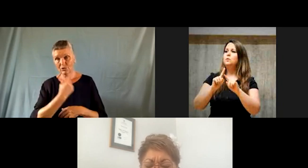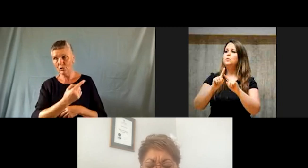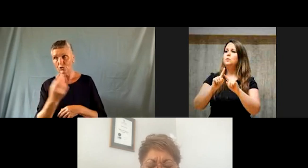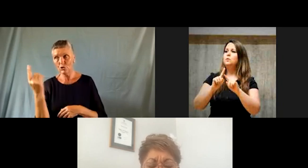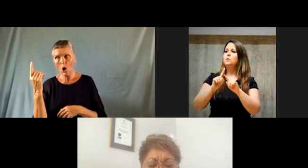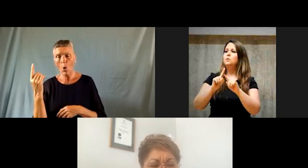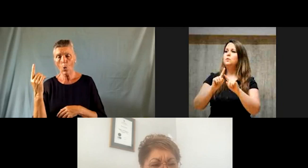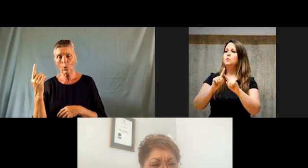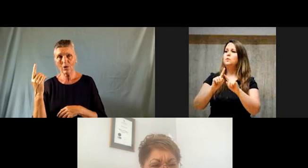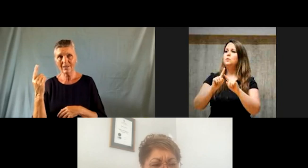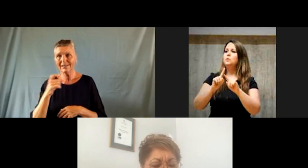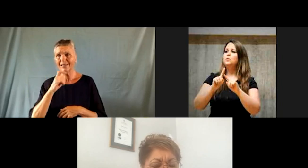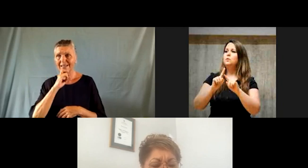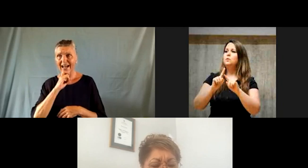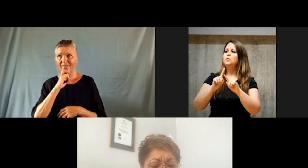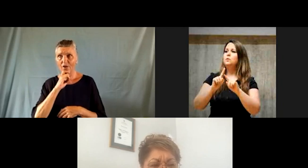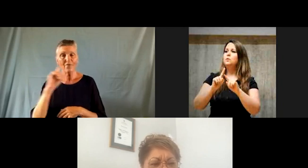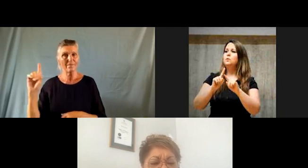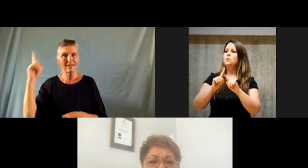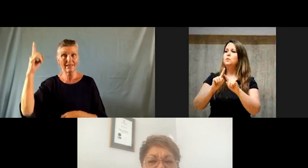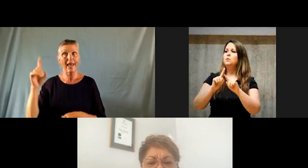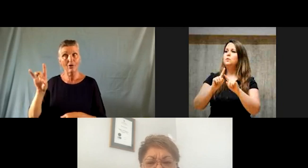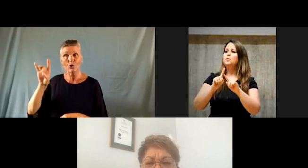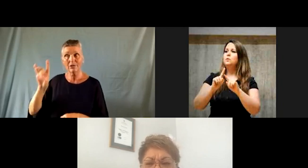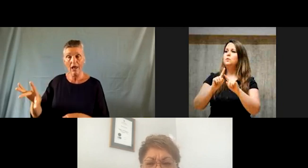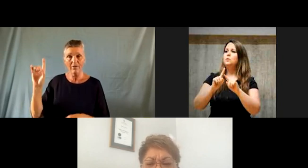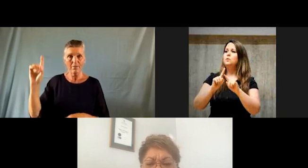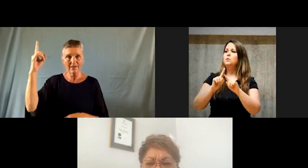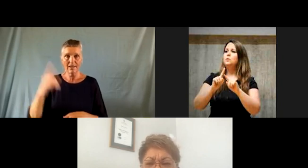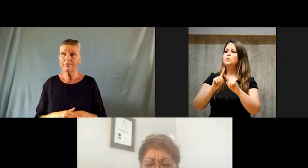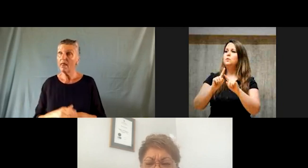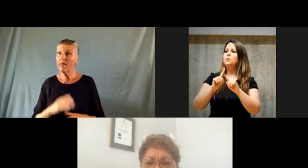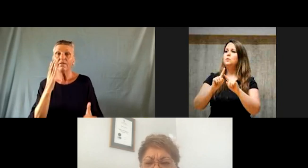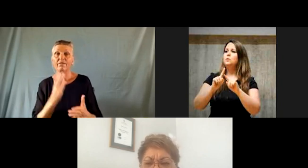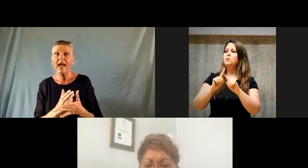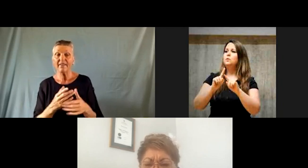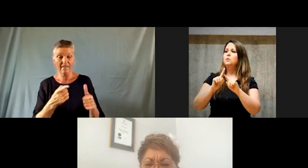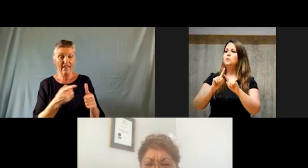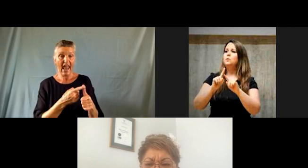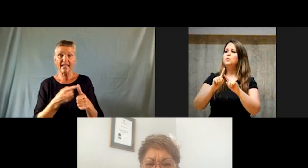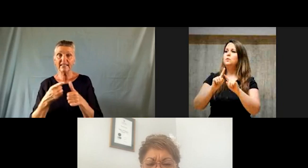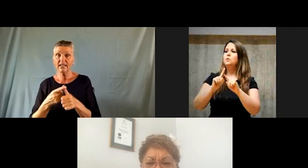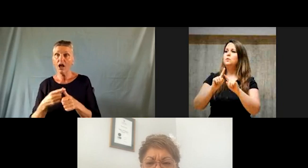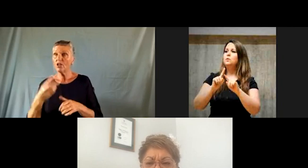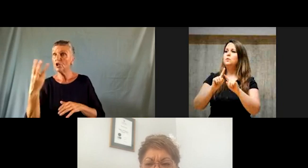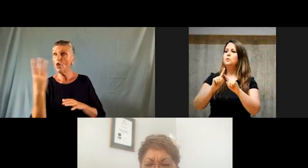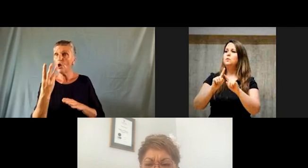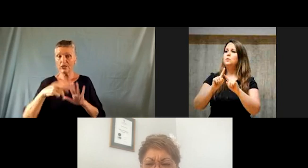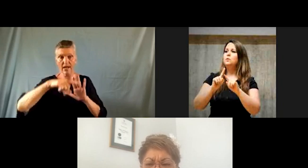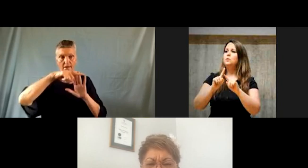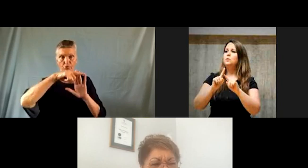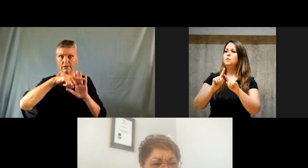officials and minister herself, is the fact that the Access Alliance 13 principles are